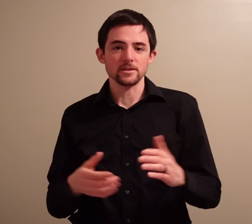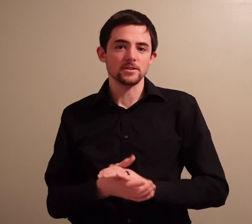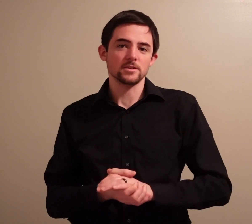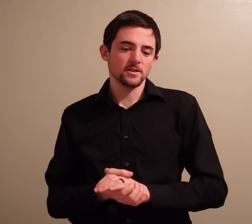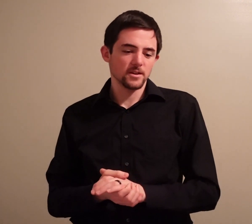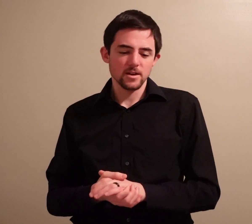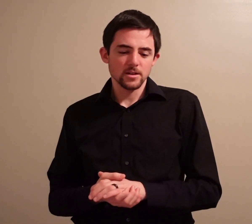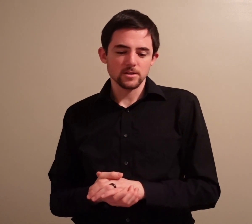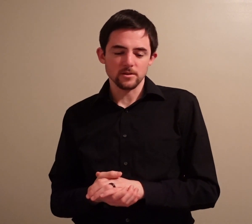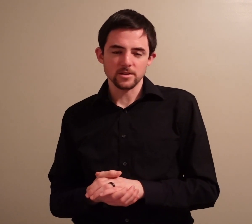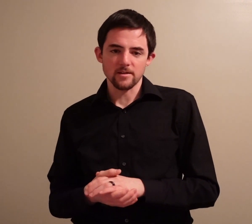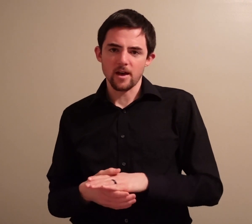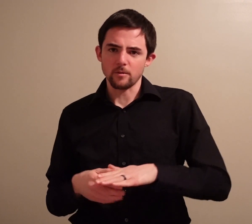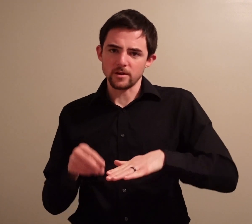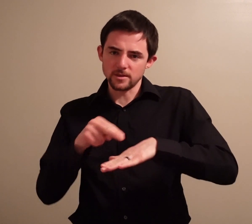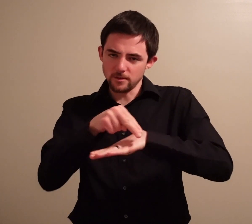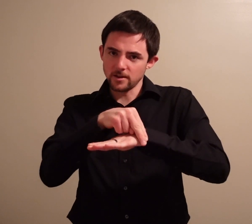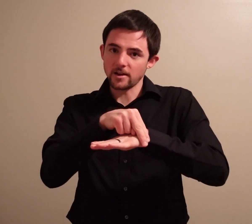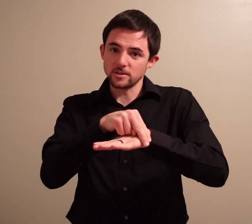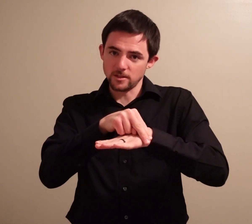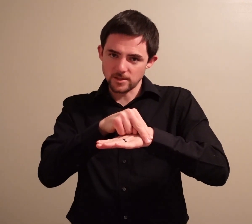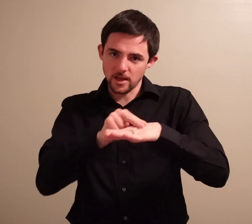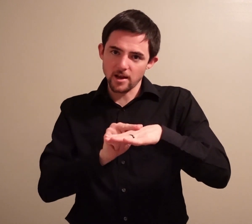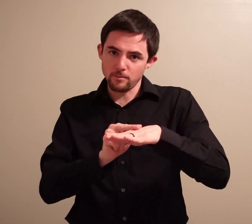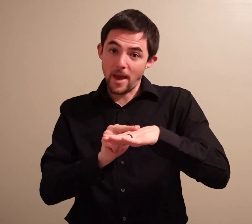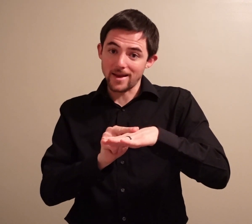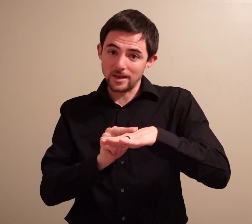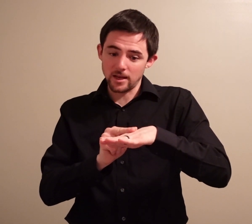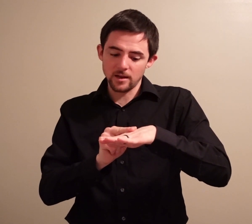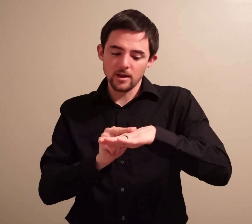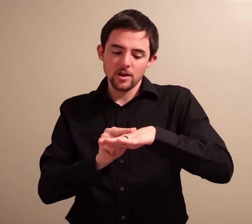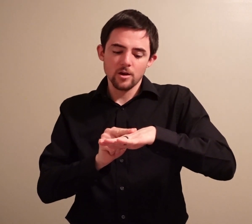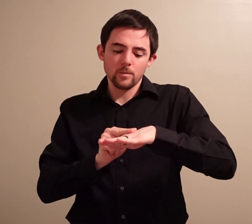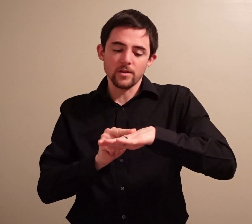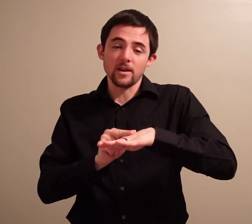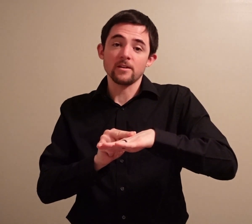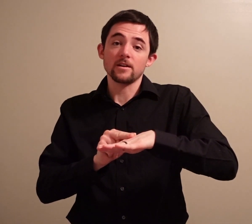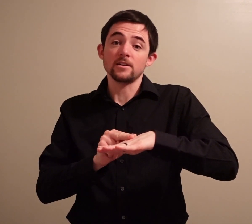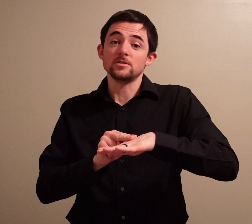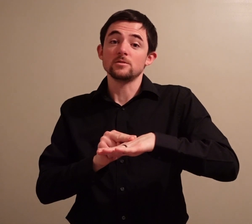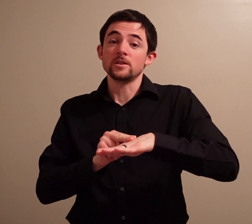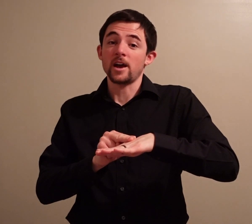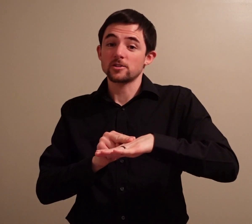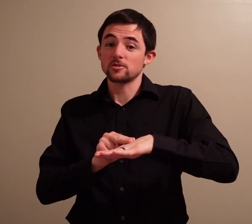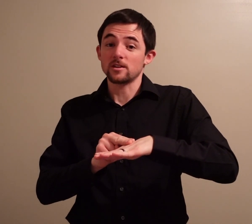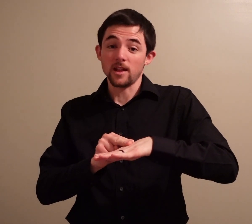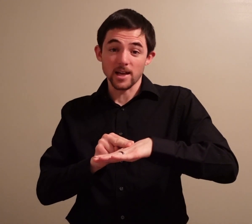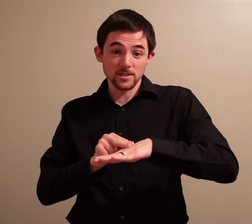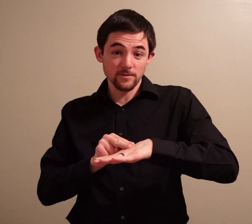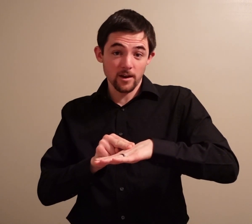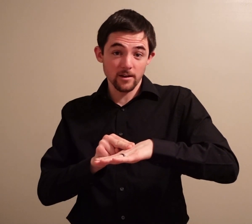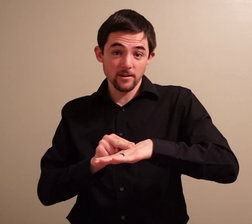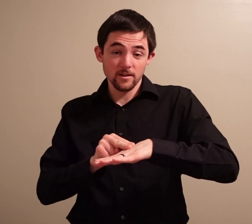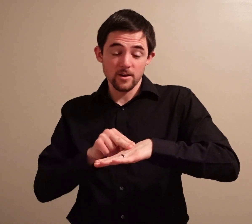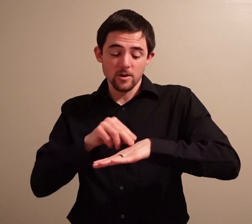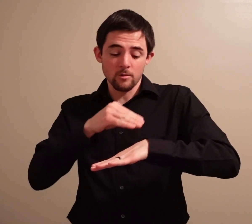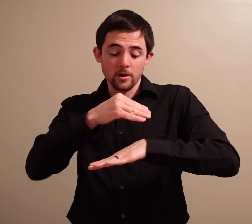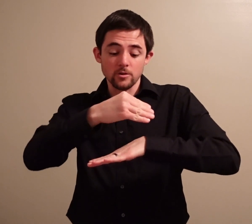bandage. So to sign that, we're still going to actually sign Band-Aid, but then you're going to do an extra classifier where you